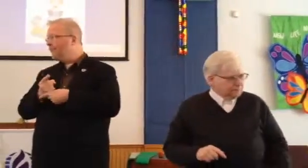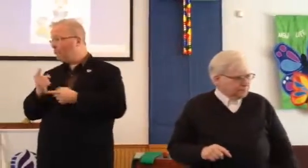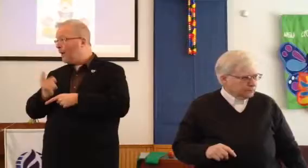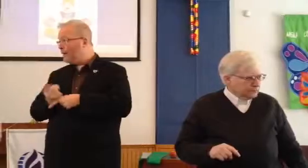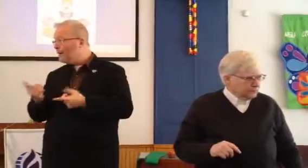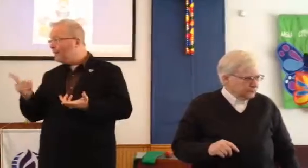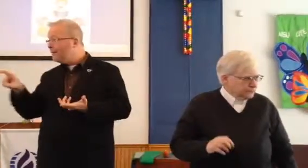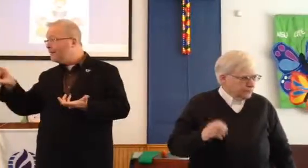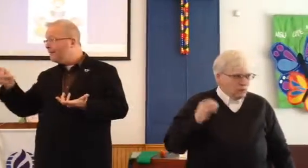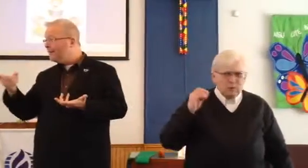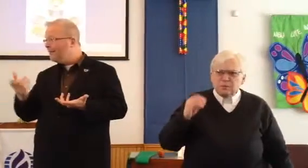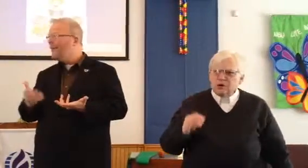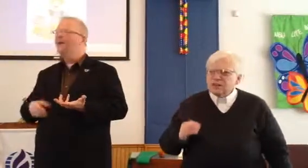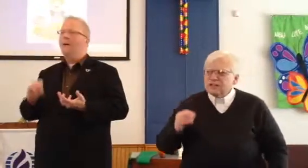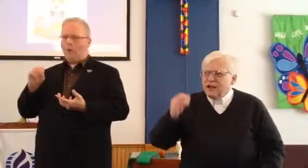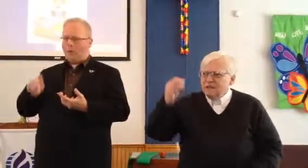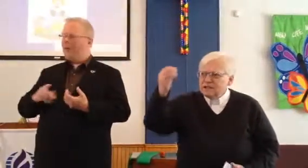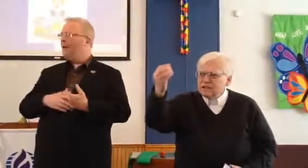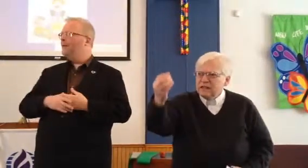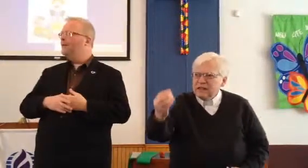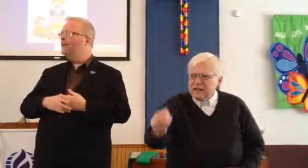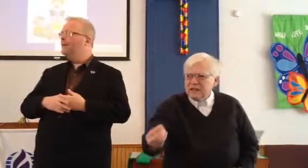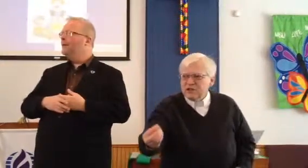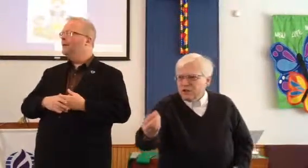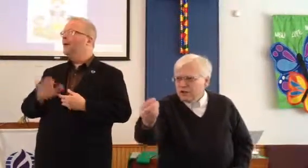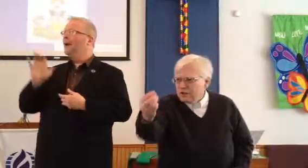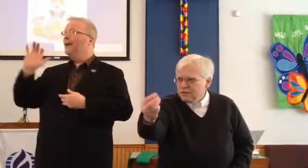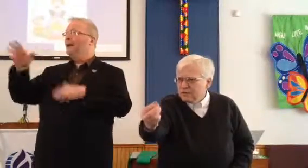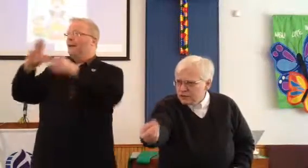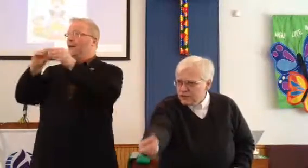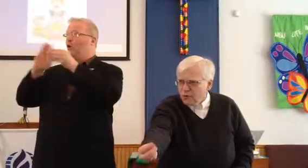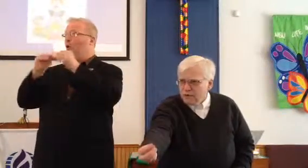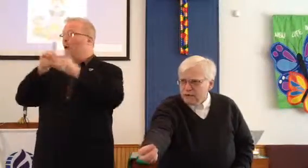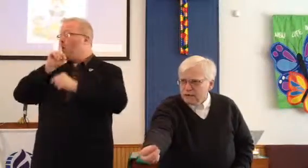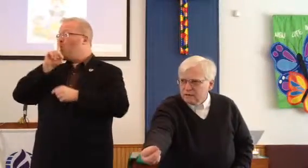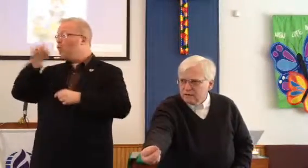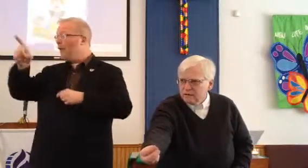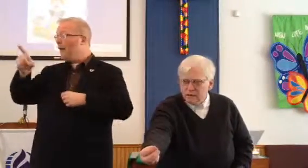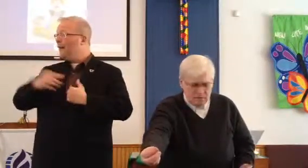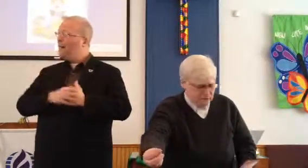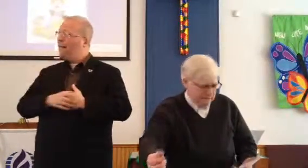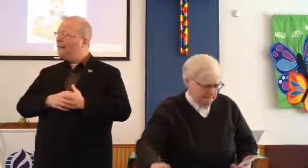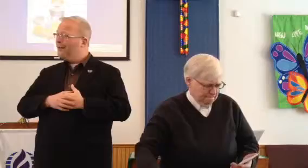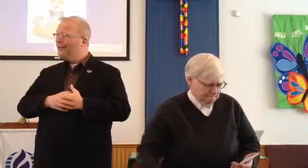game, we put ourselves into the story.